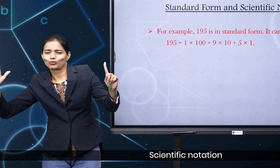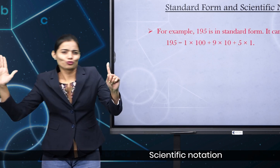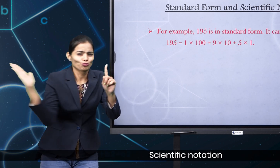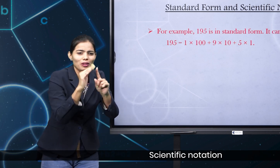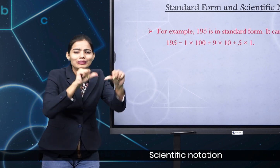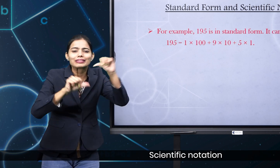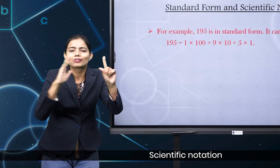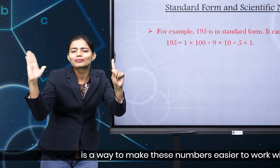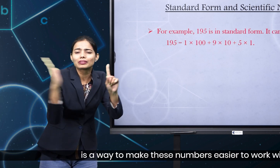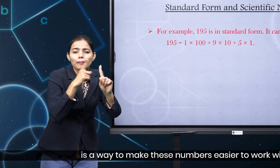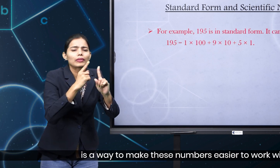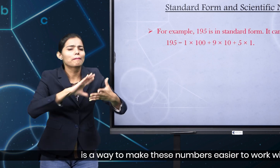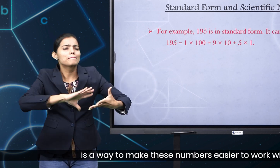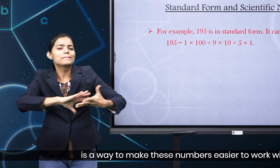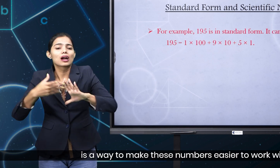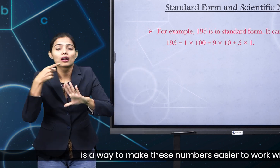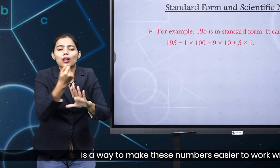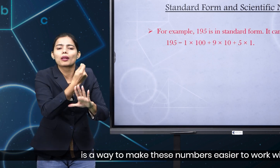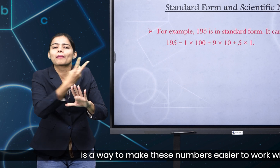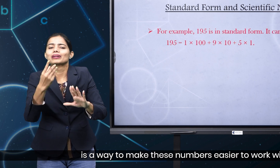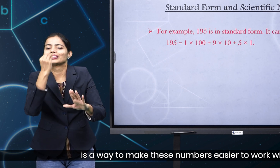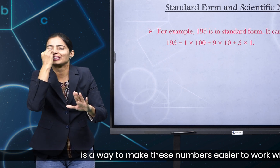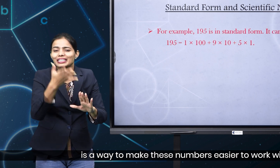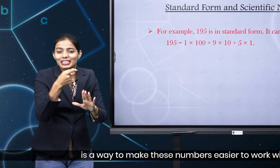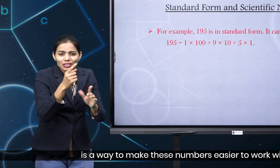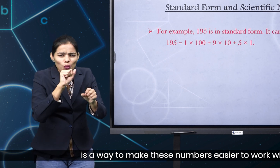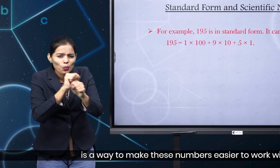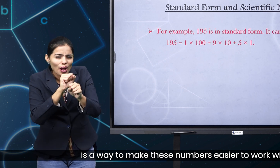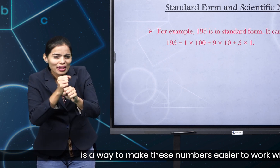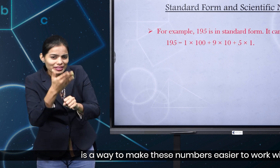Scientific notation is a way to make these numbers easier to work with.